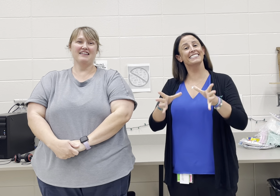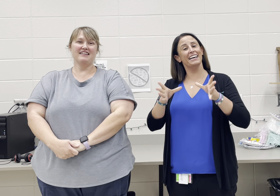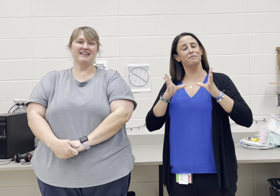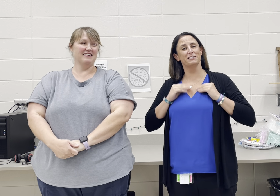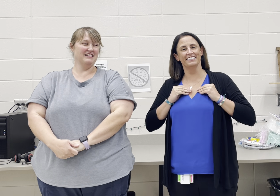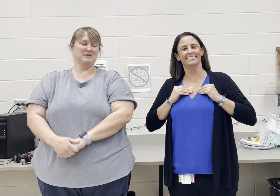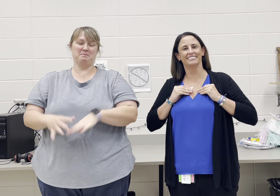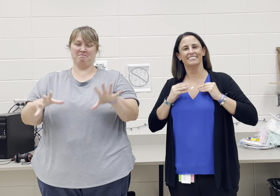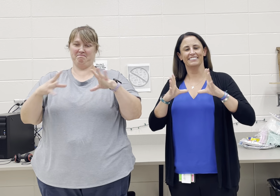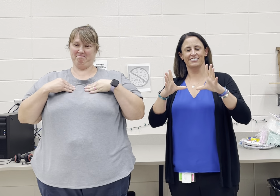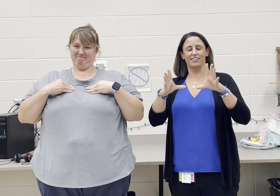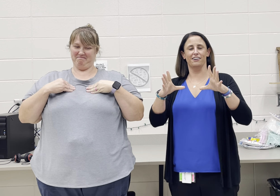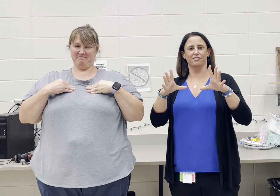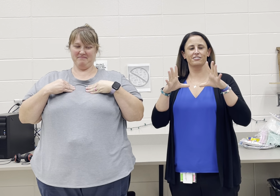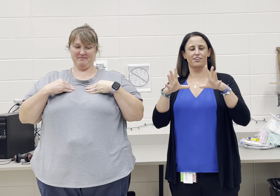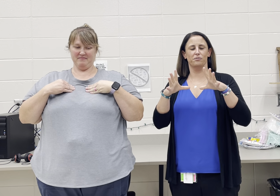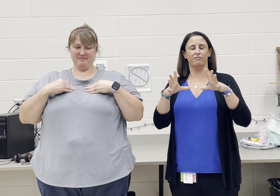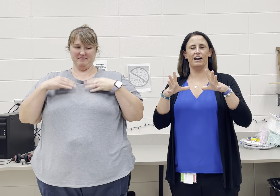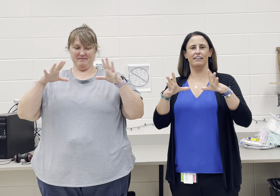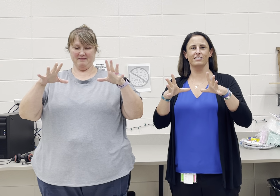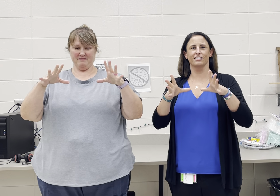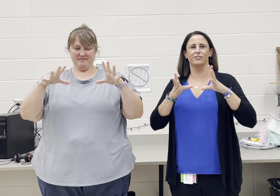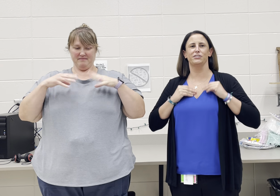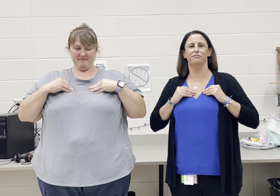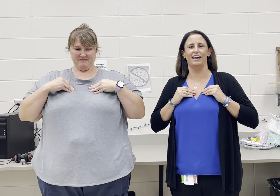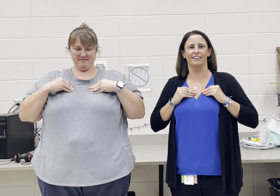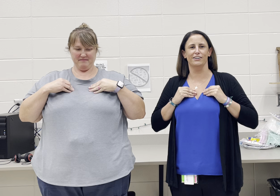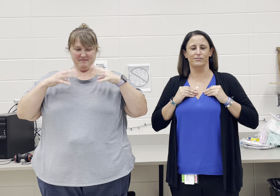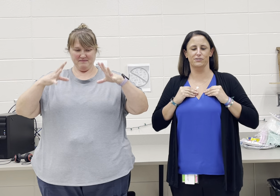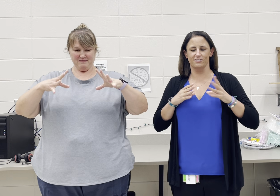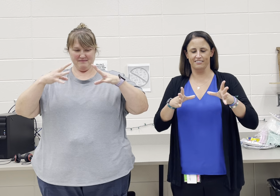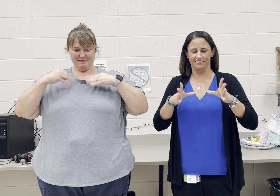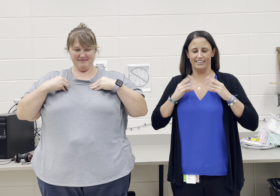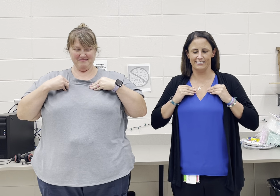Accept. So start with 5s, go to flat O's. Accept.